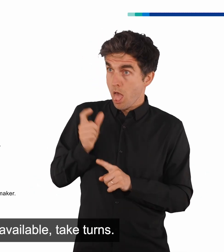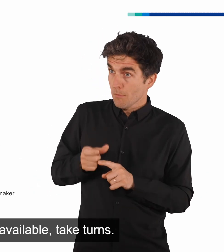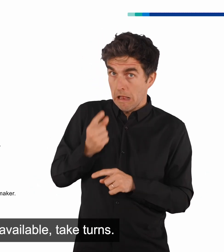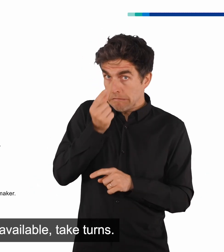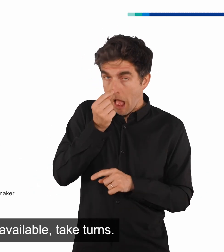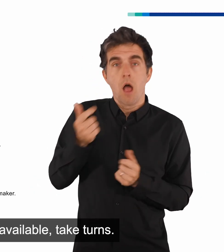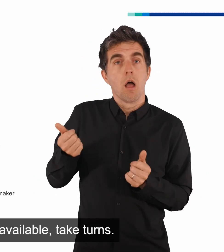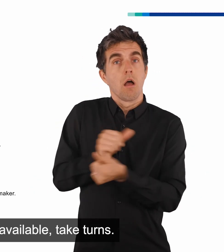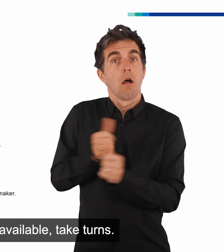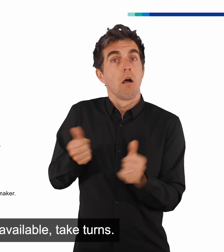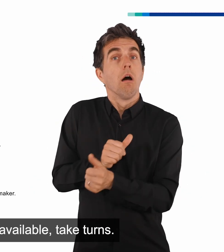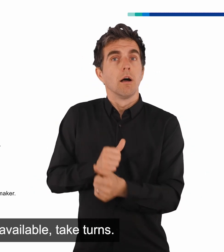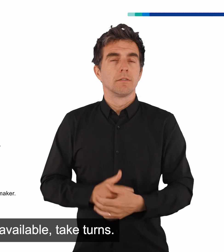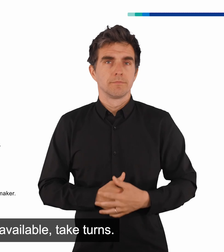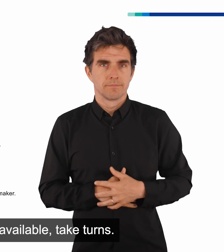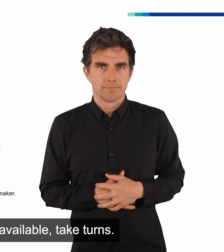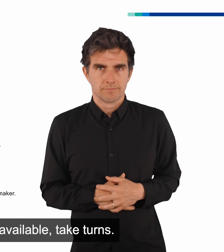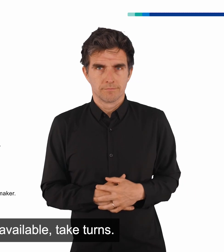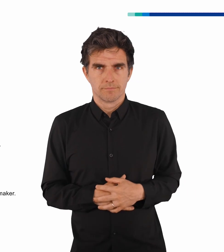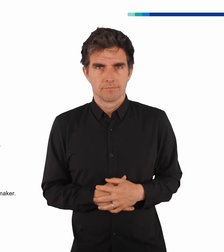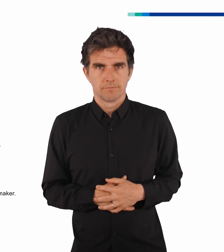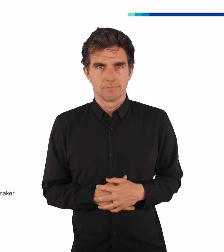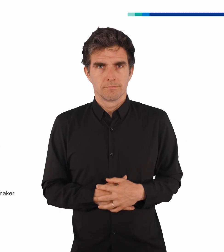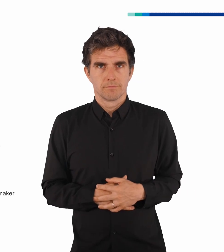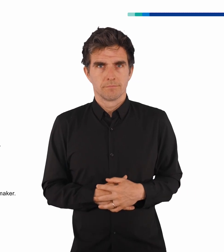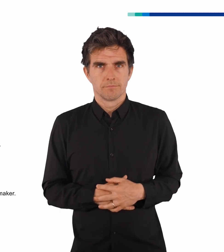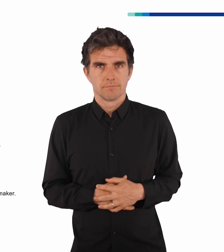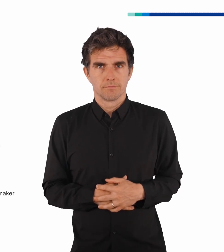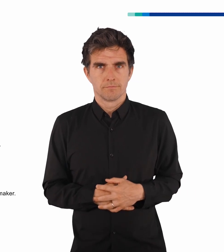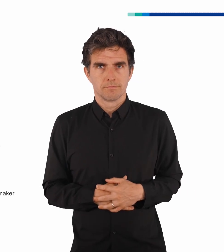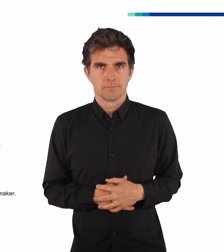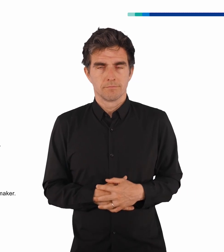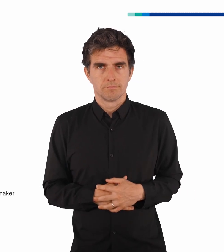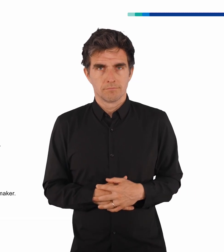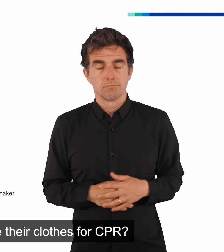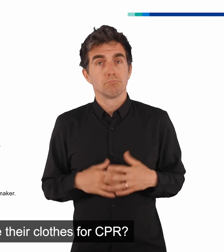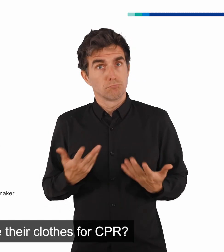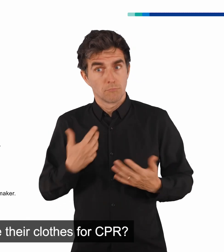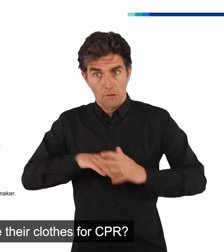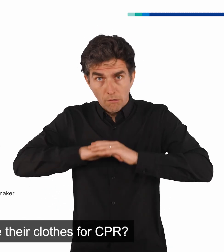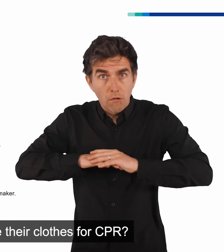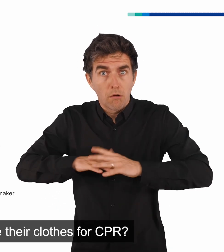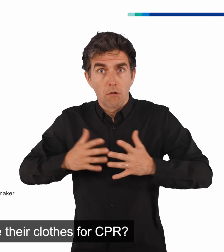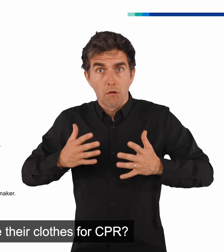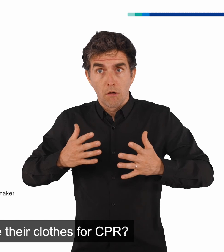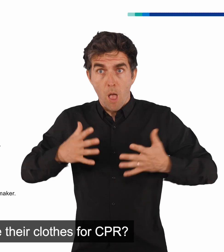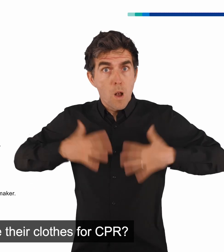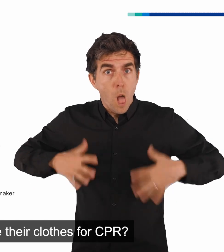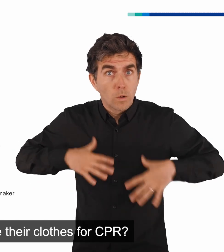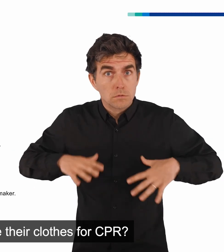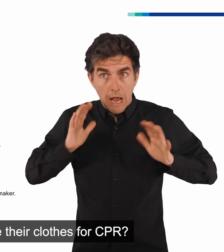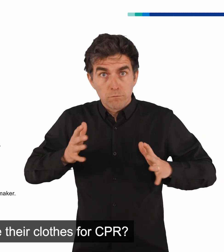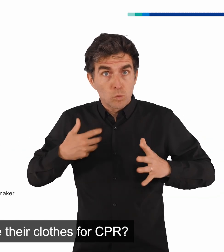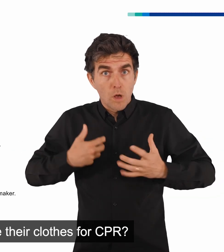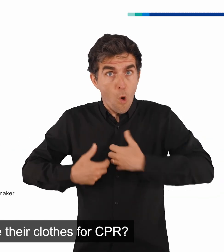Unfastening a thick coat will help, but you don't need to remove thin clothing. Clothing does need to be removed to attach a defibrillator.